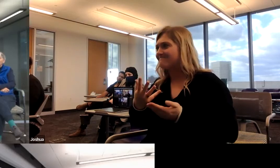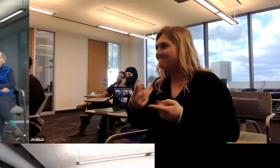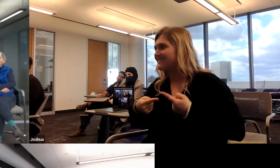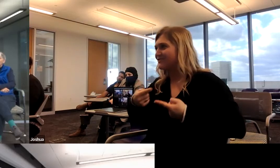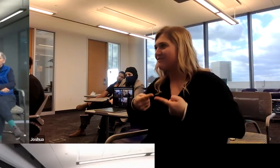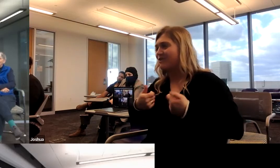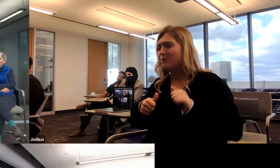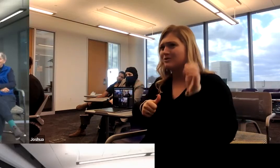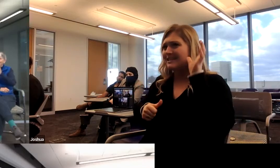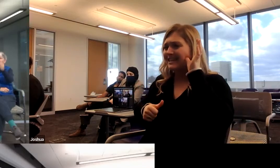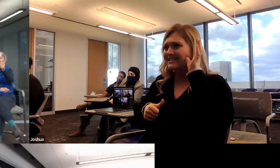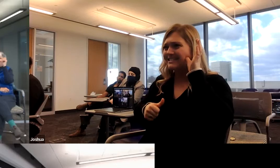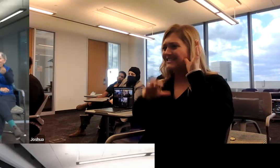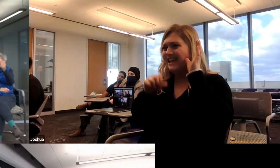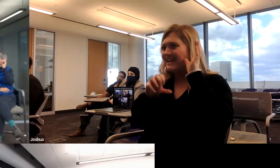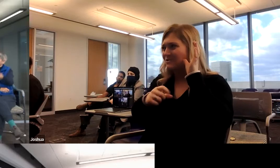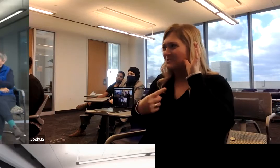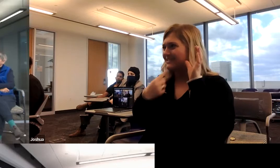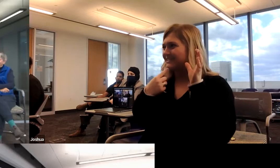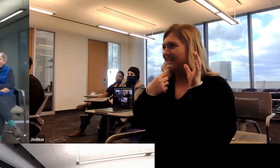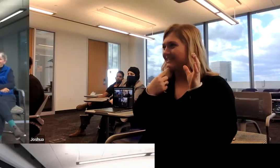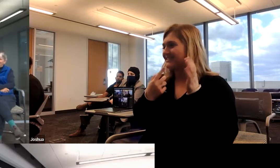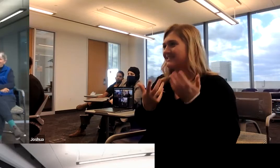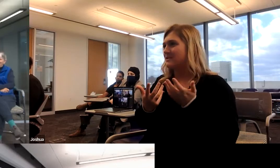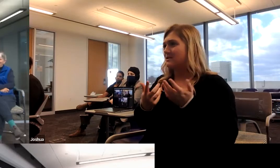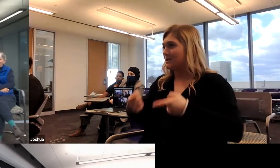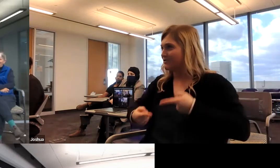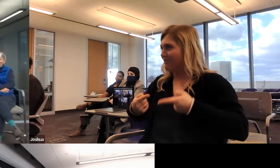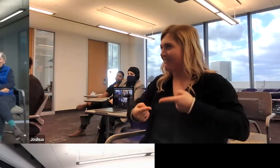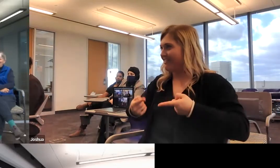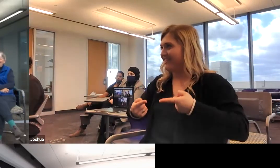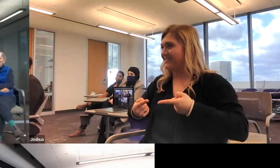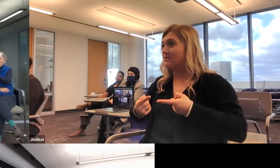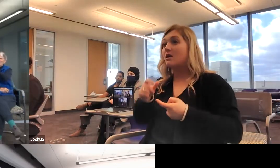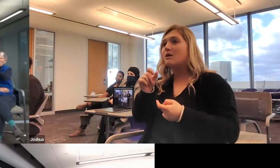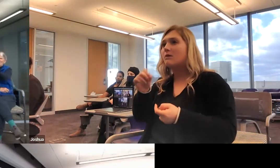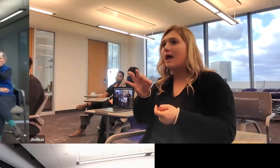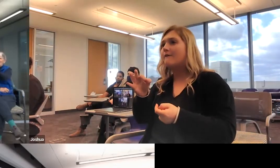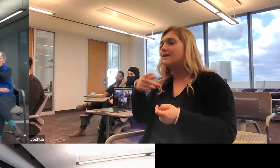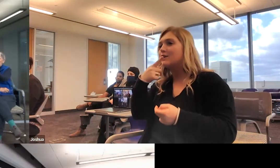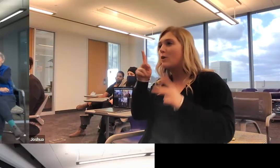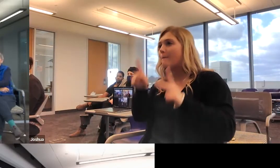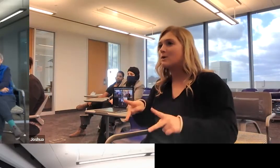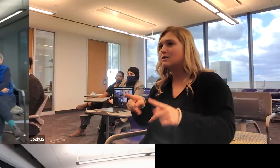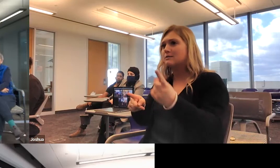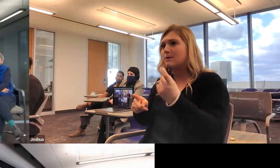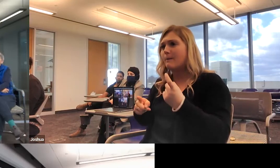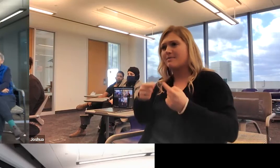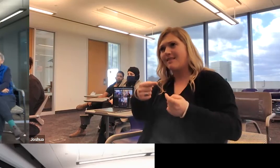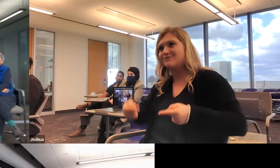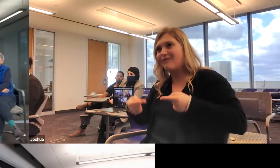to, listen to what the person on the other side is telling me. Even, two hearing people walk by, they struggle with